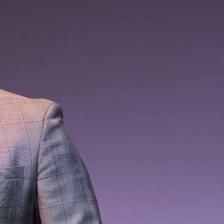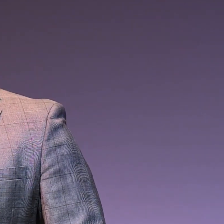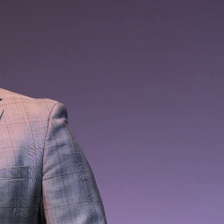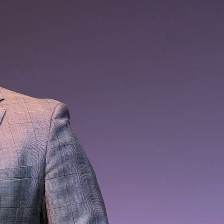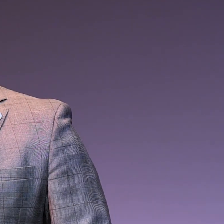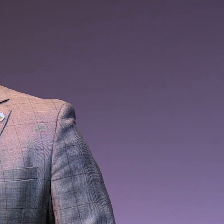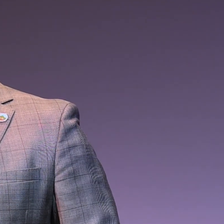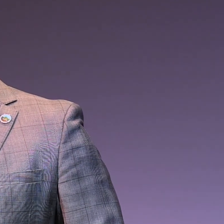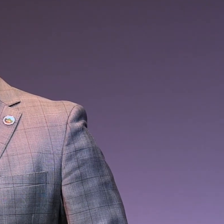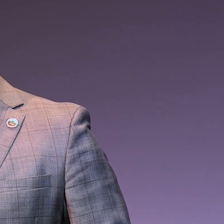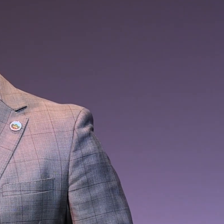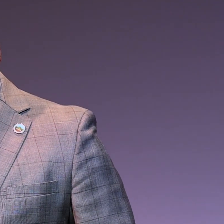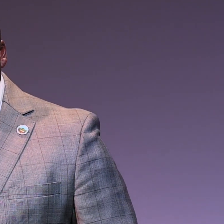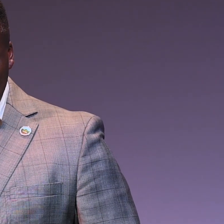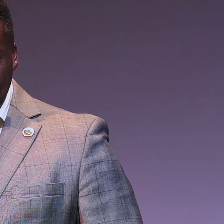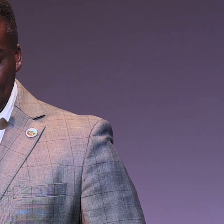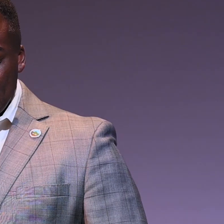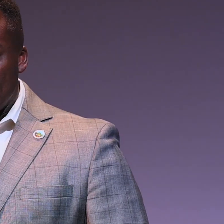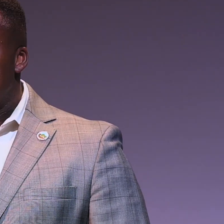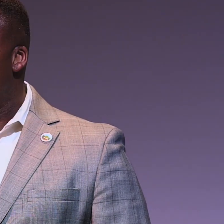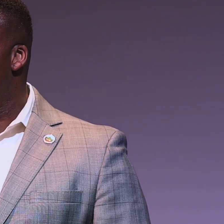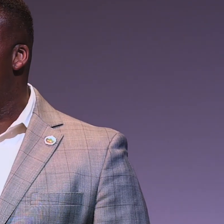heartbeat of Howard County, breathing life,